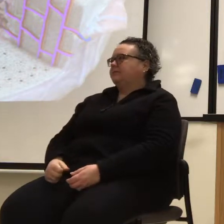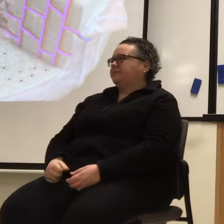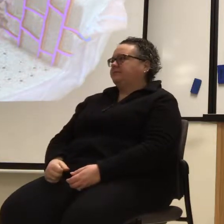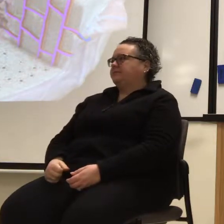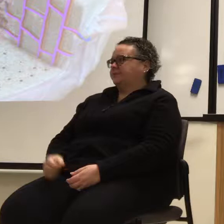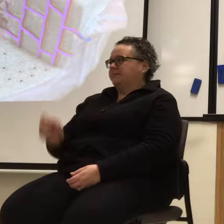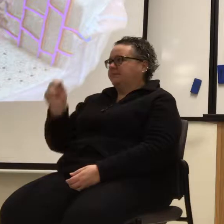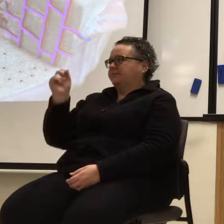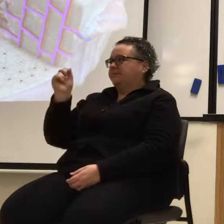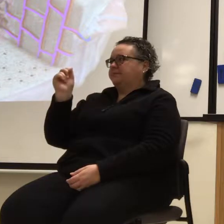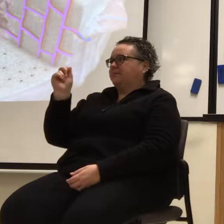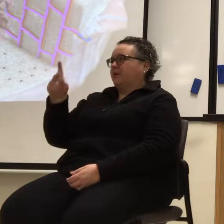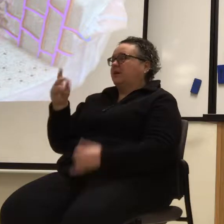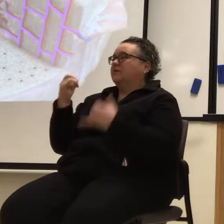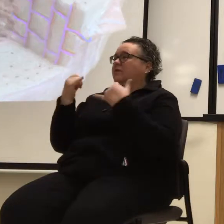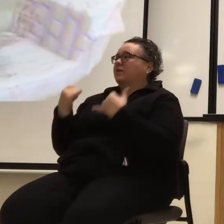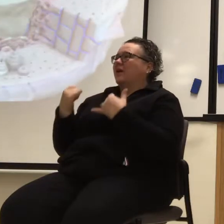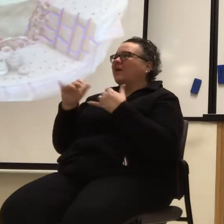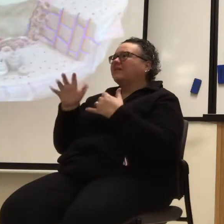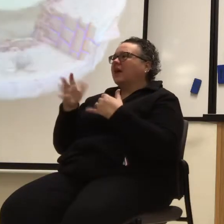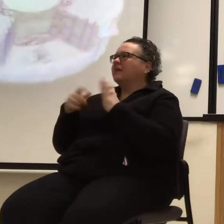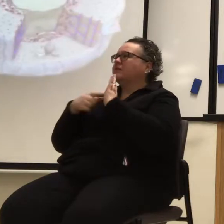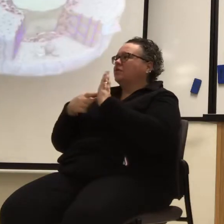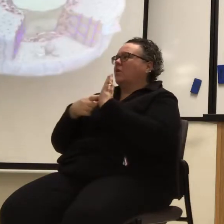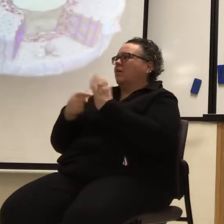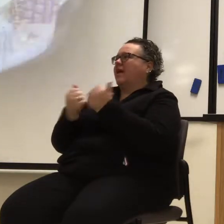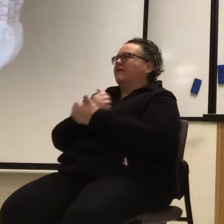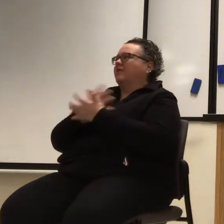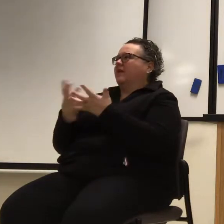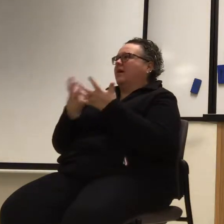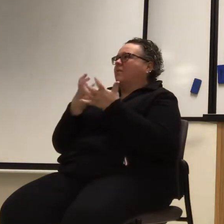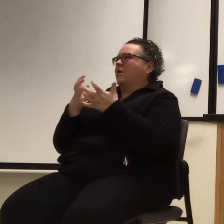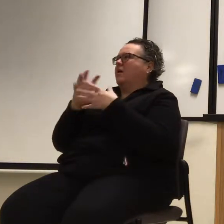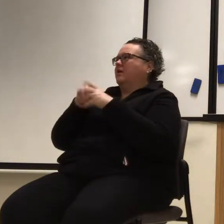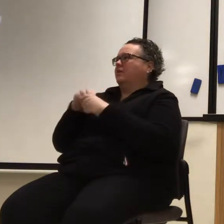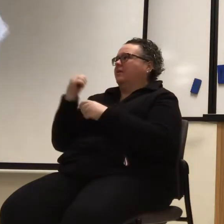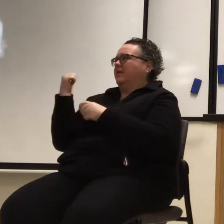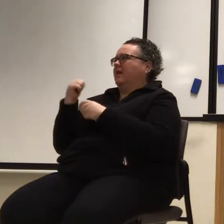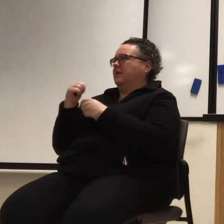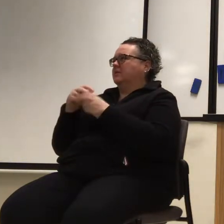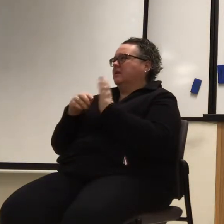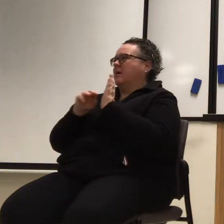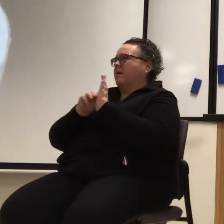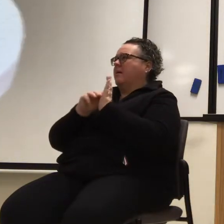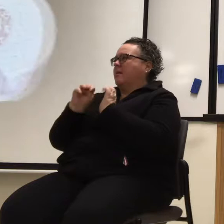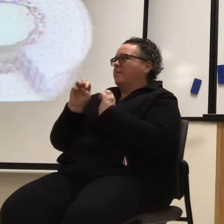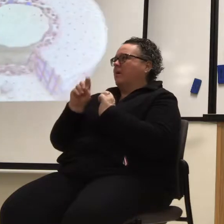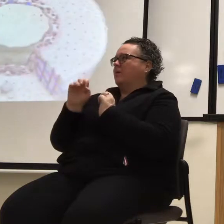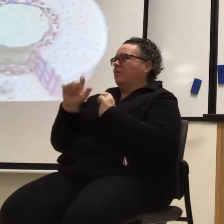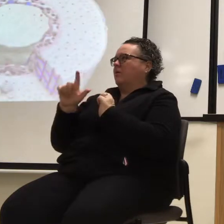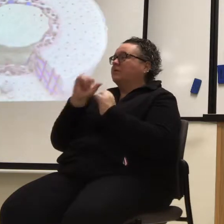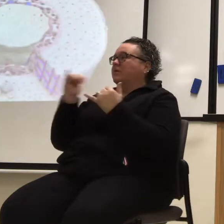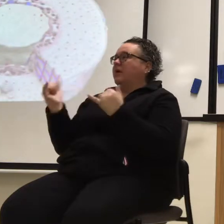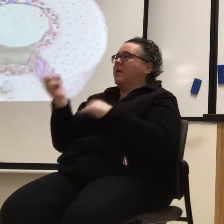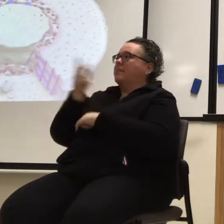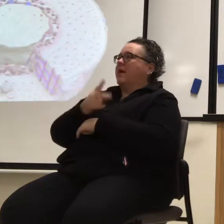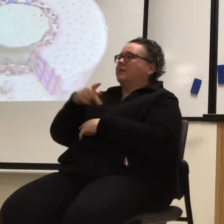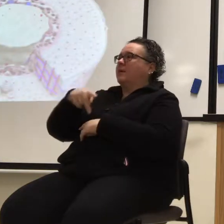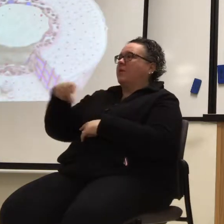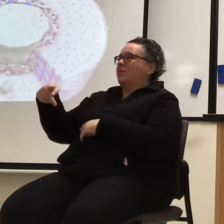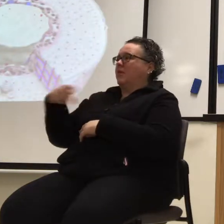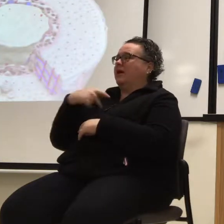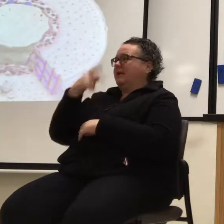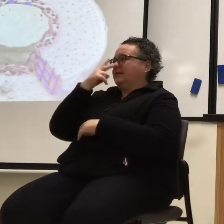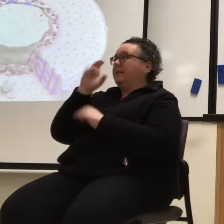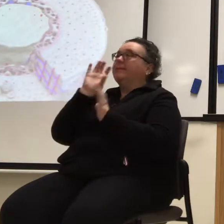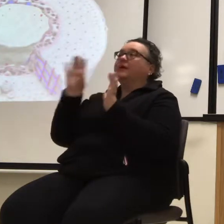All right, so at this point, I kind of showed you everything I wanted to on this model. It's pretty cool. Let's go back to the PowerPoints and look at the pictures of the models that I